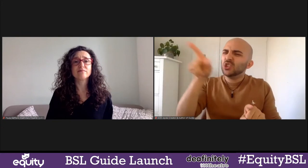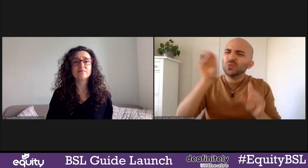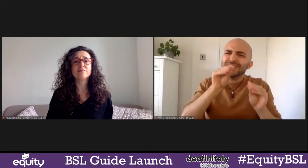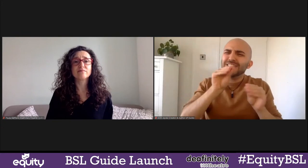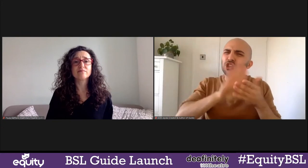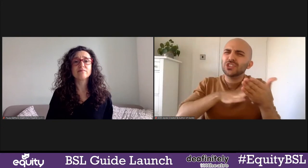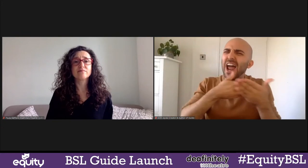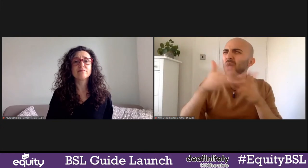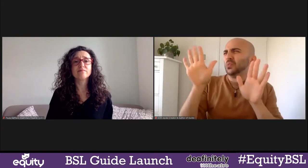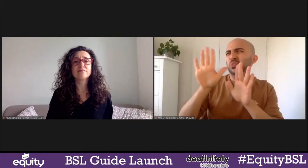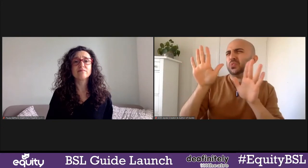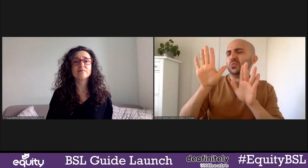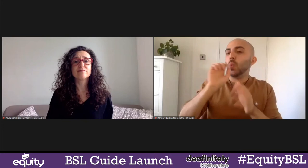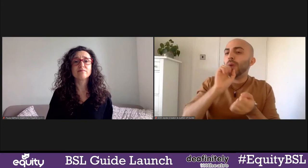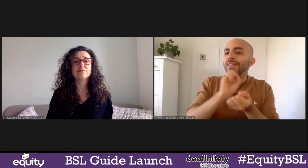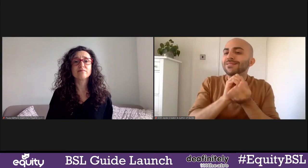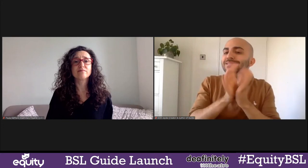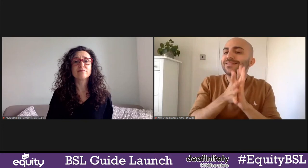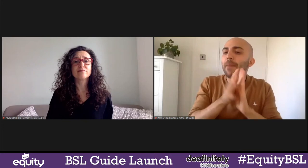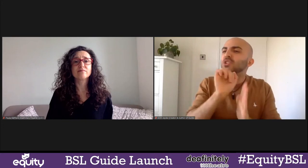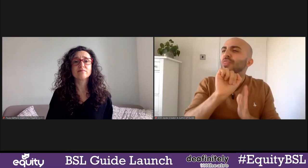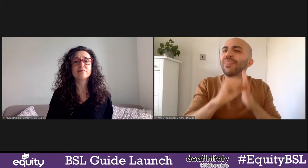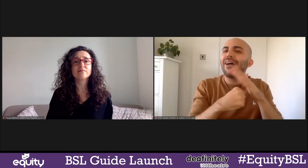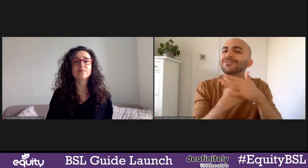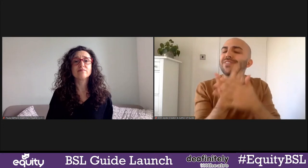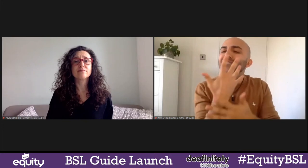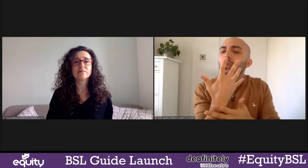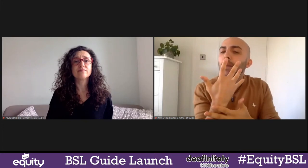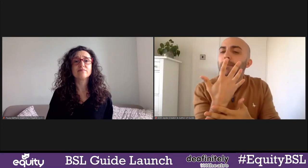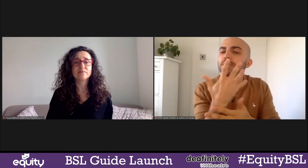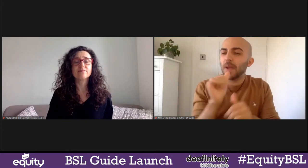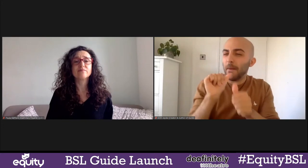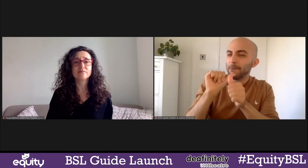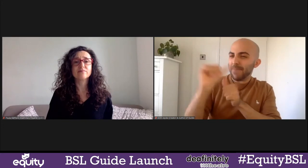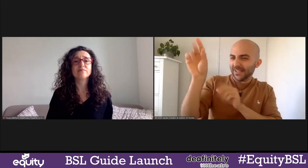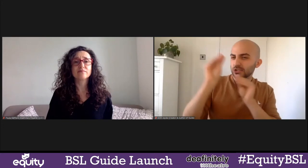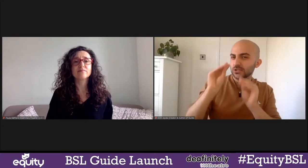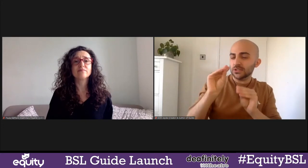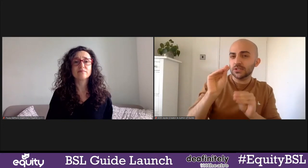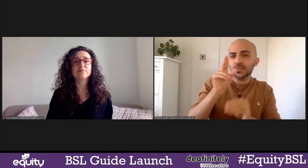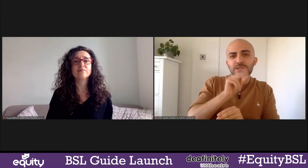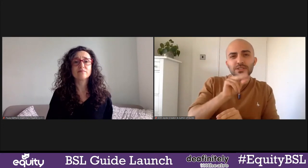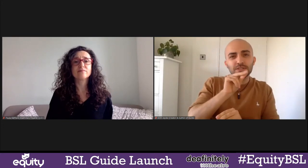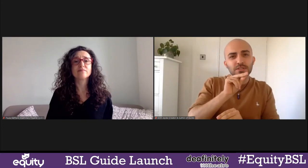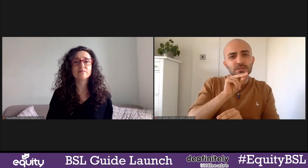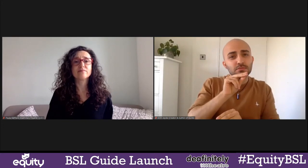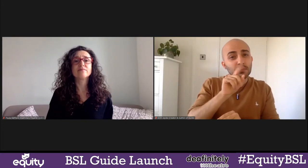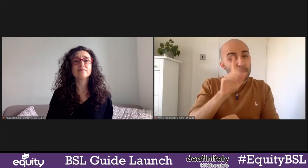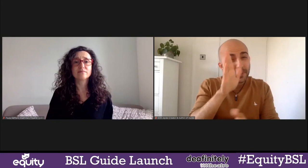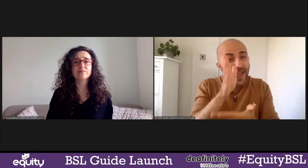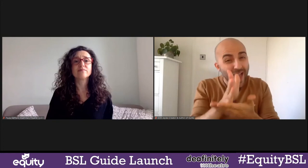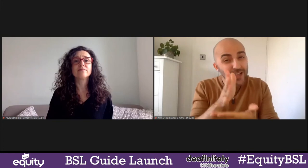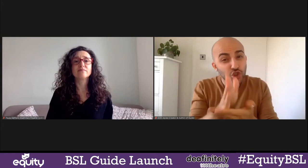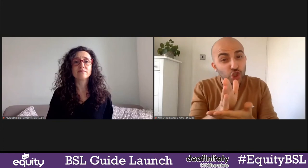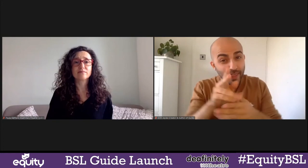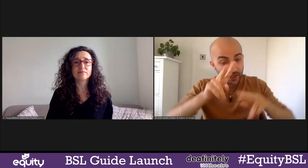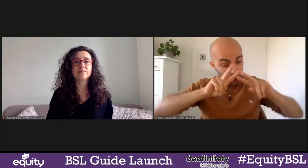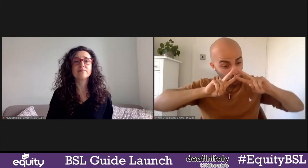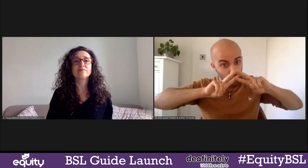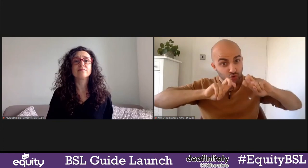recently diagnosed as deaf that they shouldn't be encouraging the use of sign language because it will hinder their development. It'd be much better for them to learn to